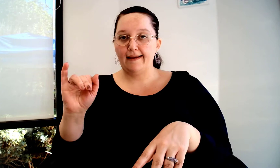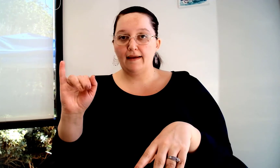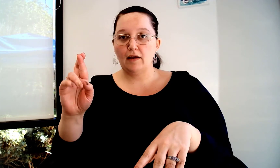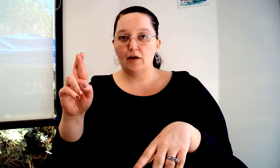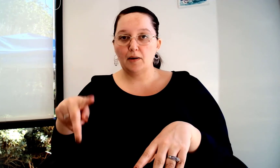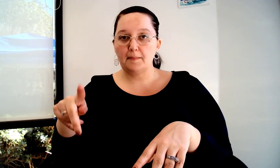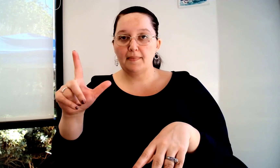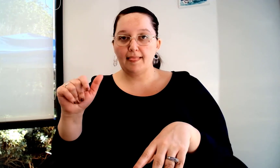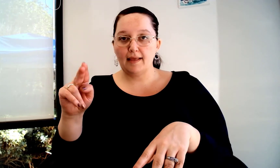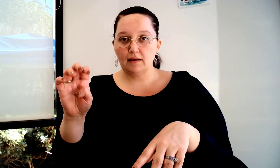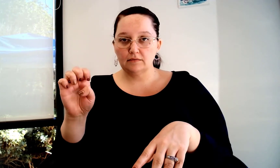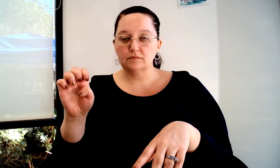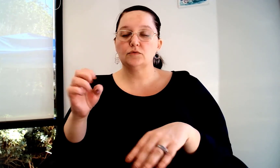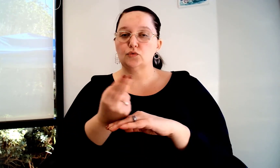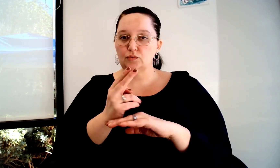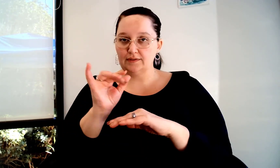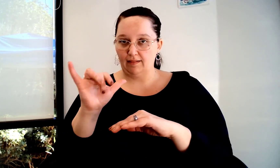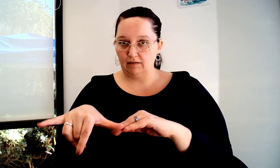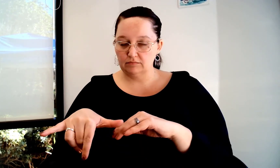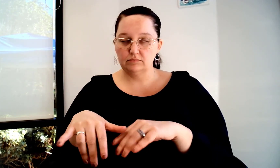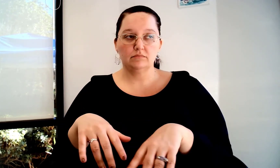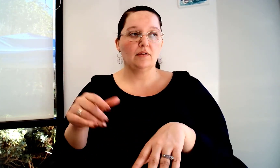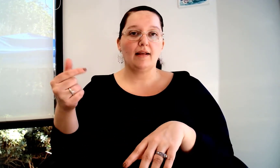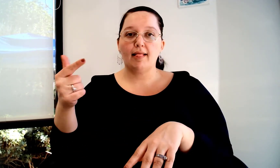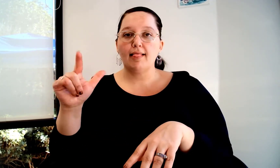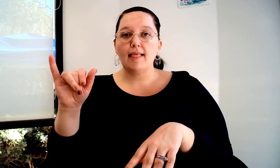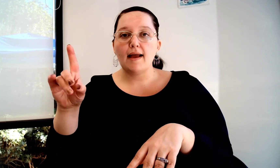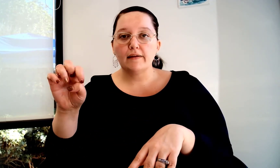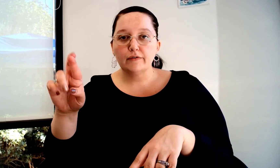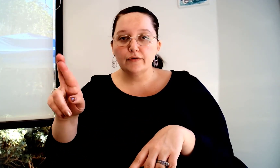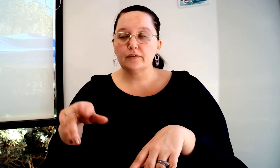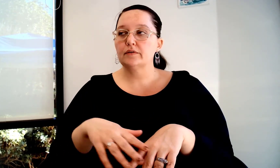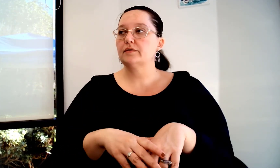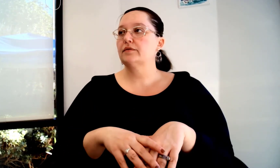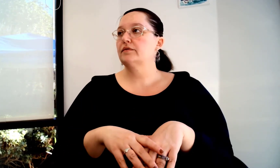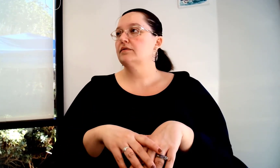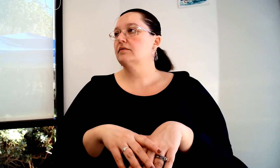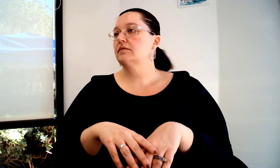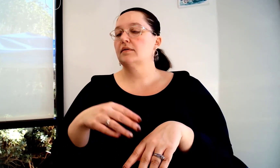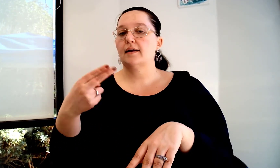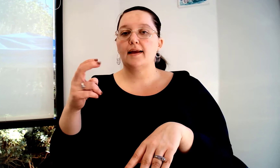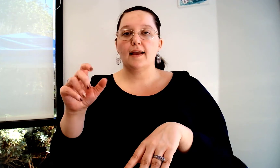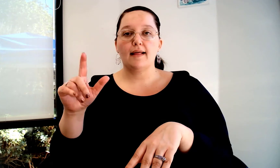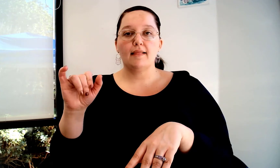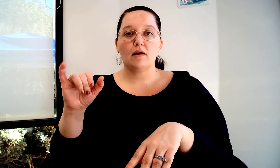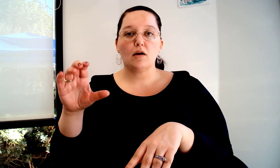This sign we're going to use for like airplanes. People are flying.